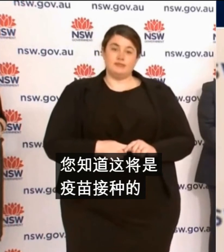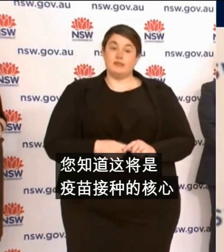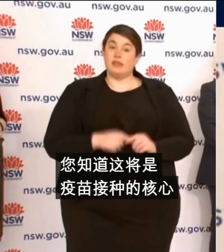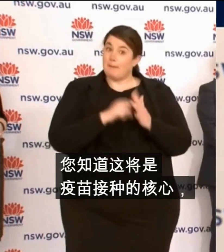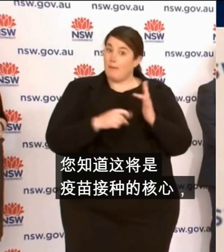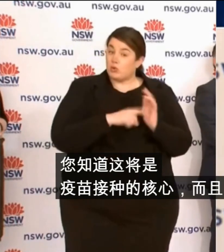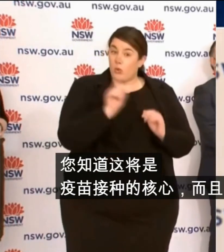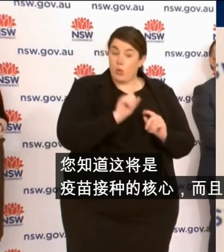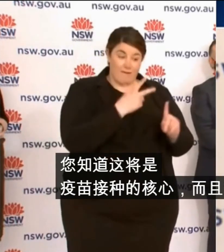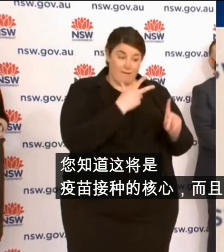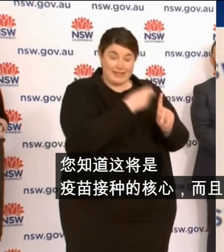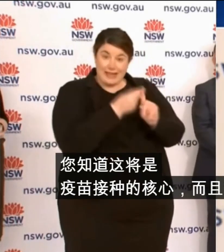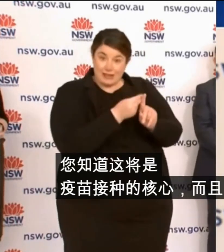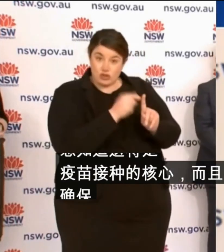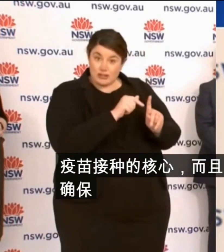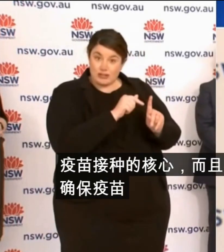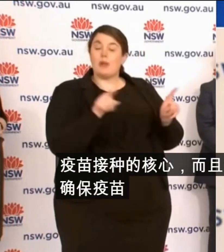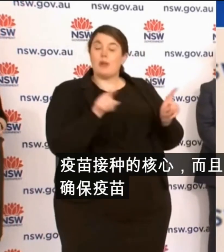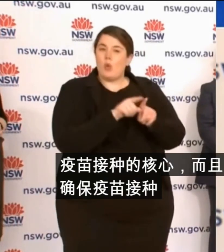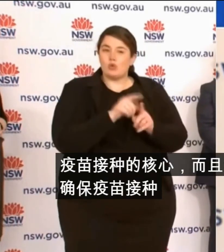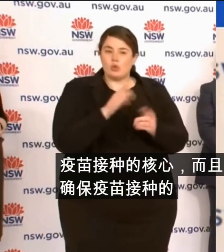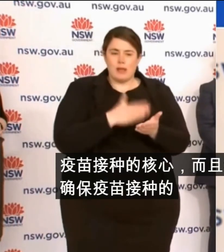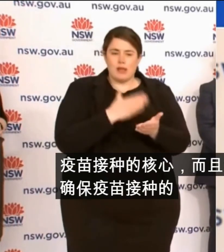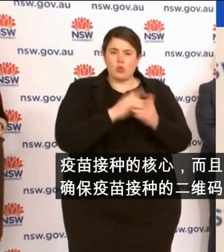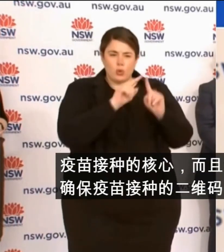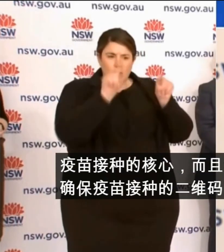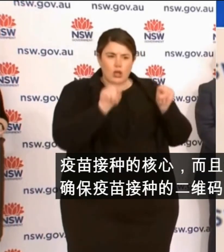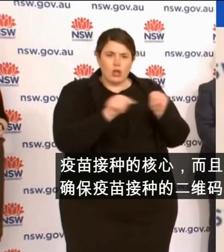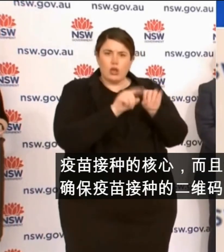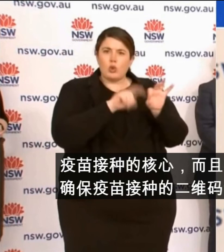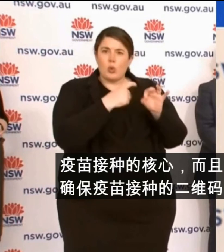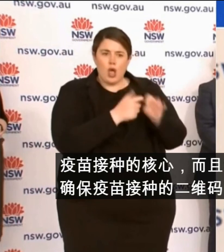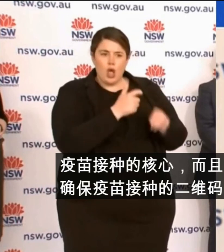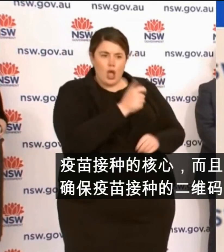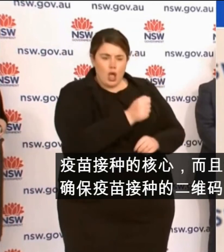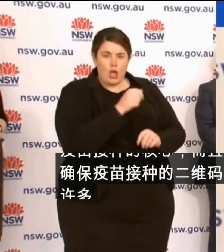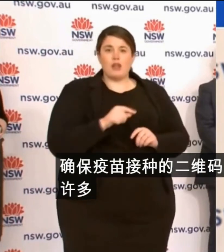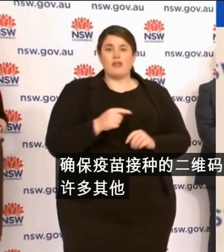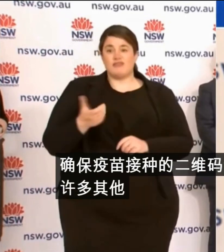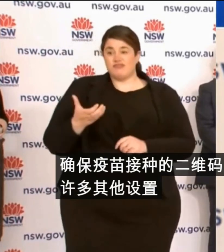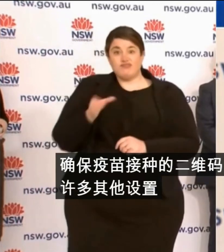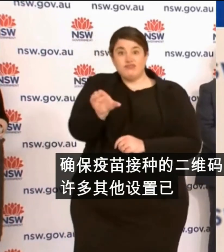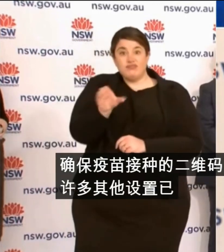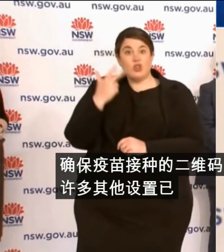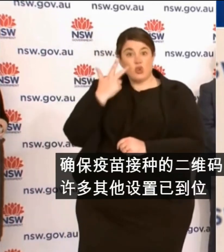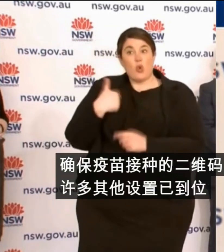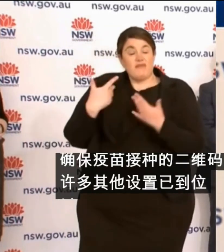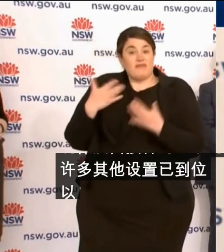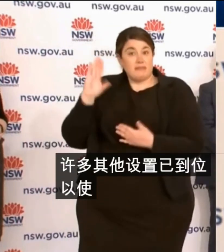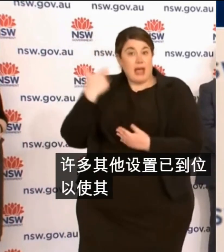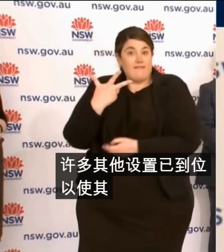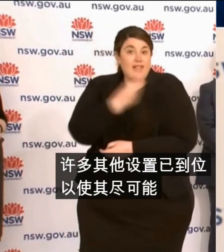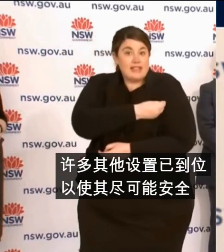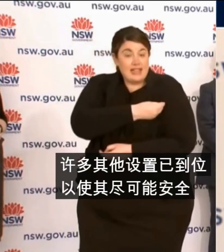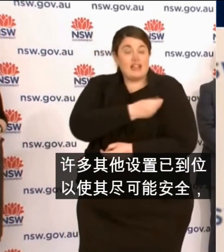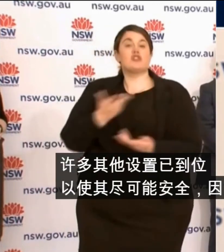vaccination, but also our capacity to make sure QR codes, proof of vaccination, a number of other settings are in place to